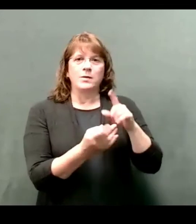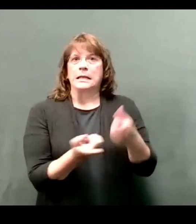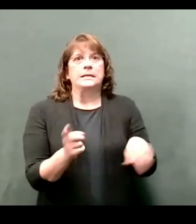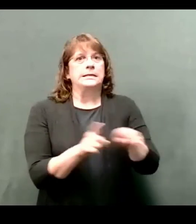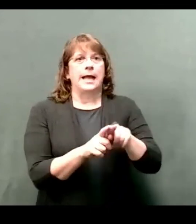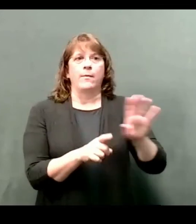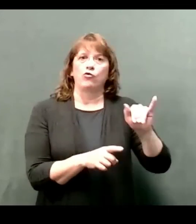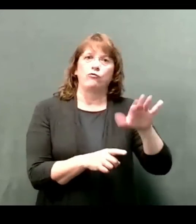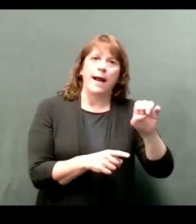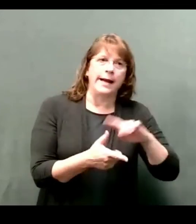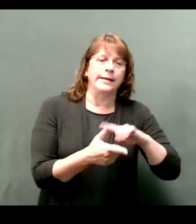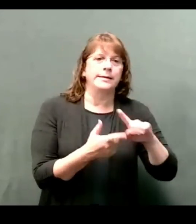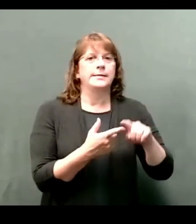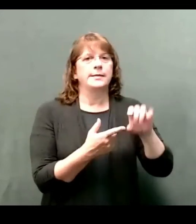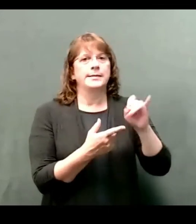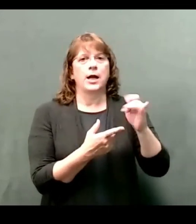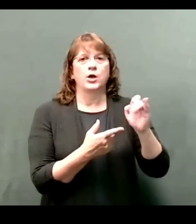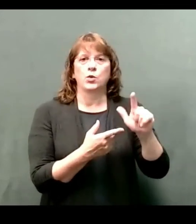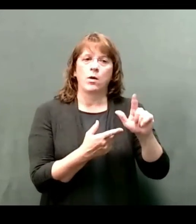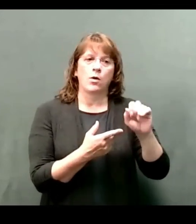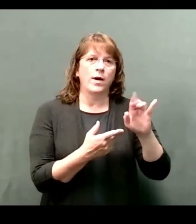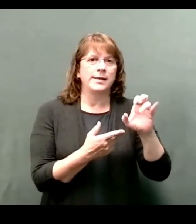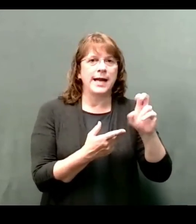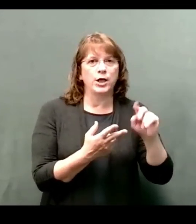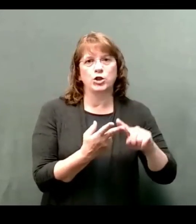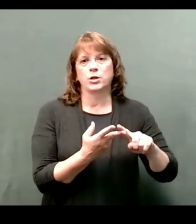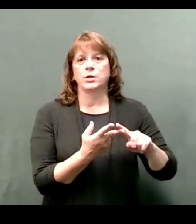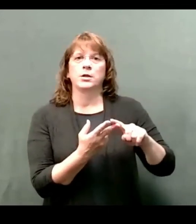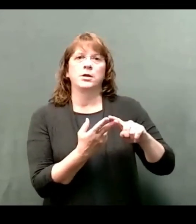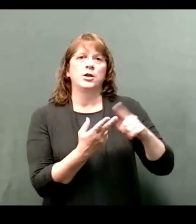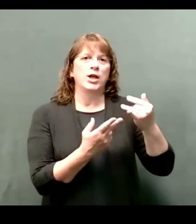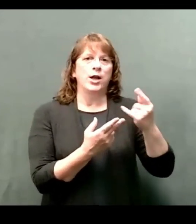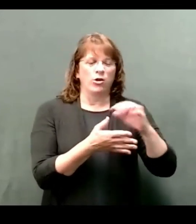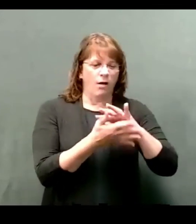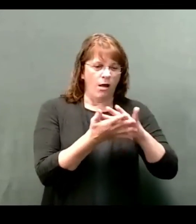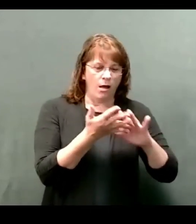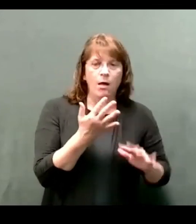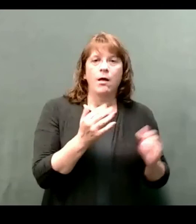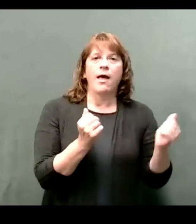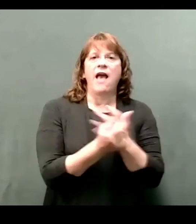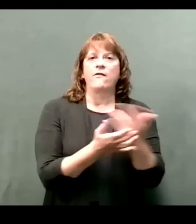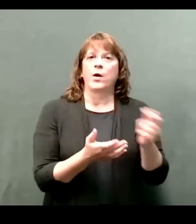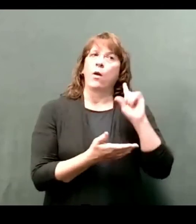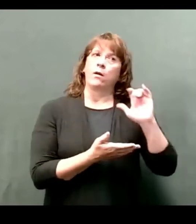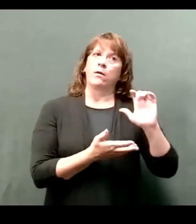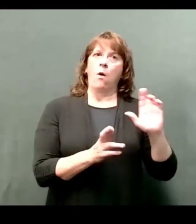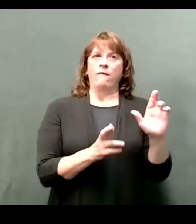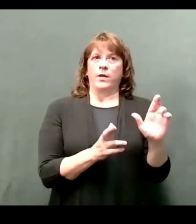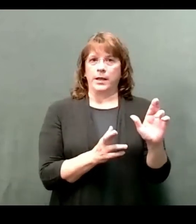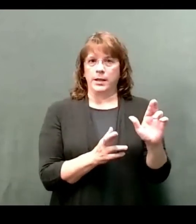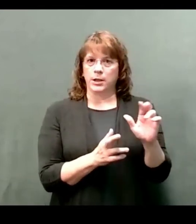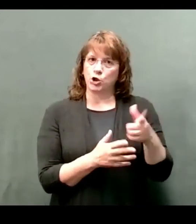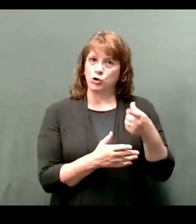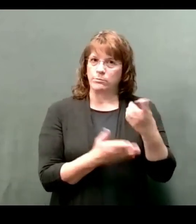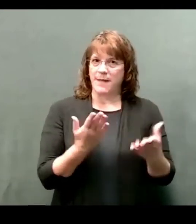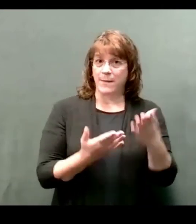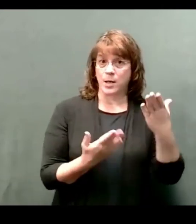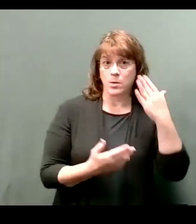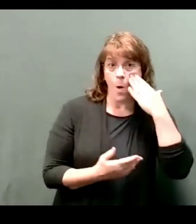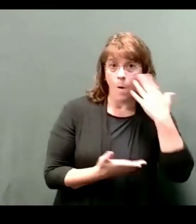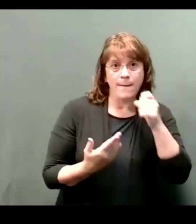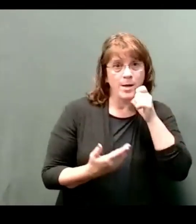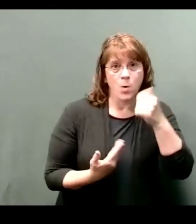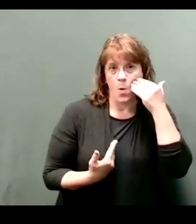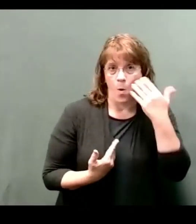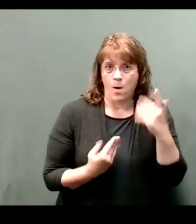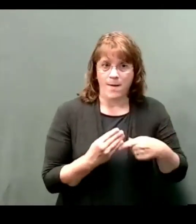exact same things: their race, their sexual orientation, socioeconomic status, gender, all these things that you would hopefully, that you may or may not know, right,